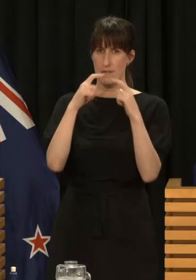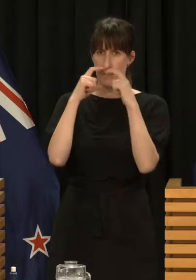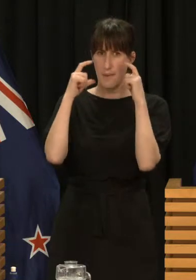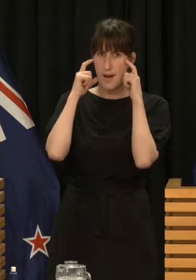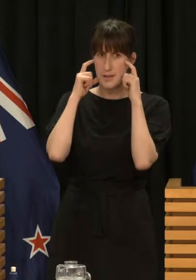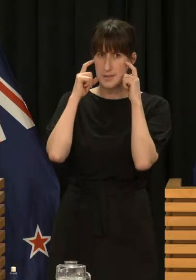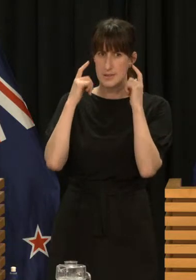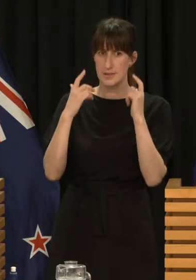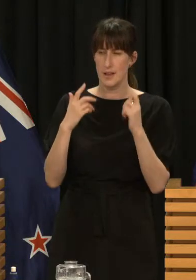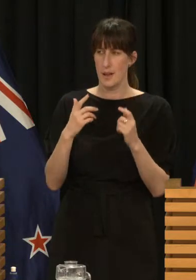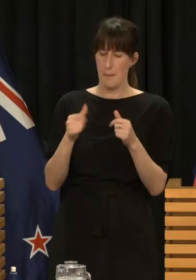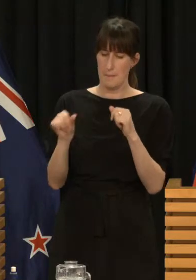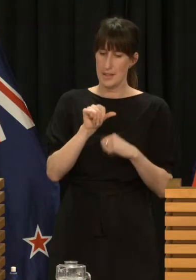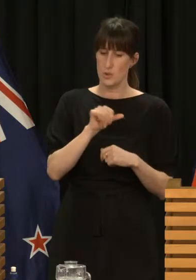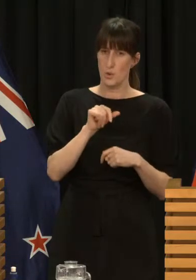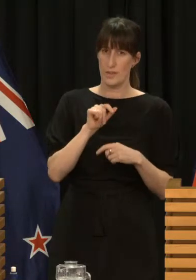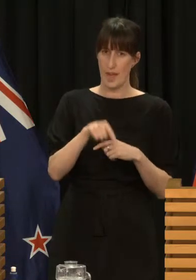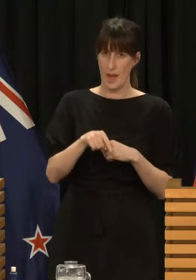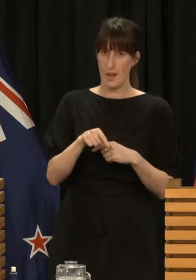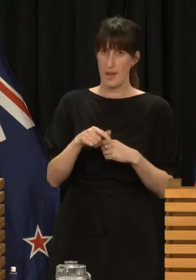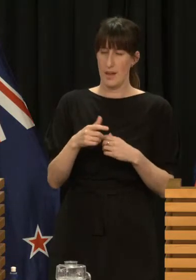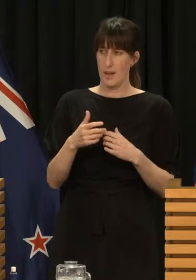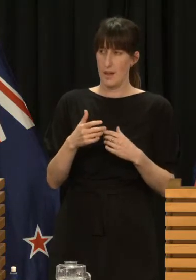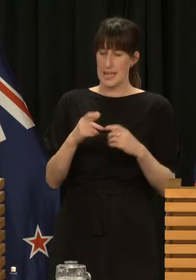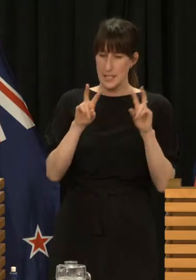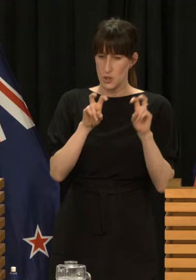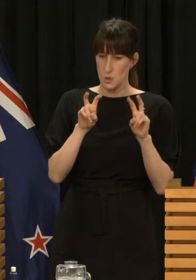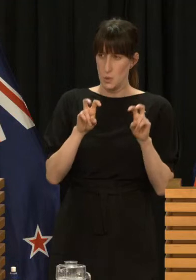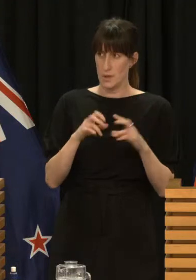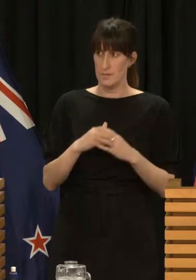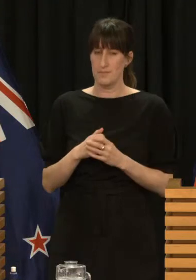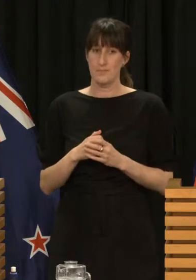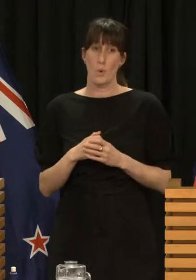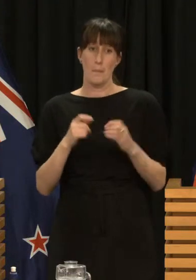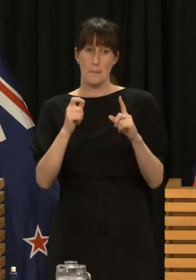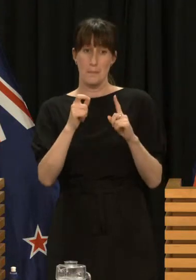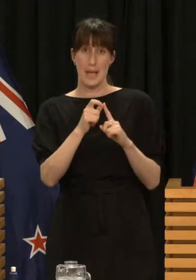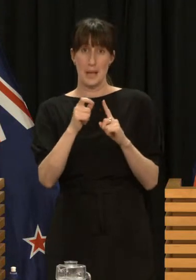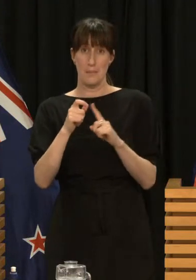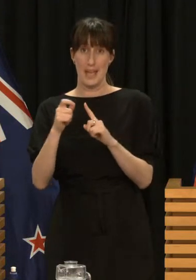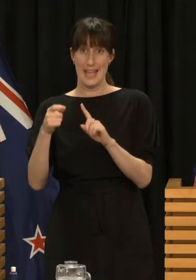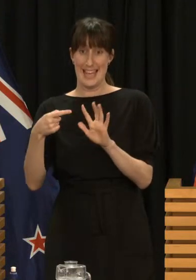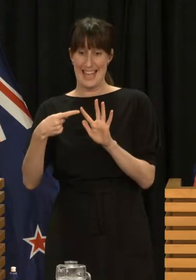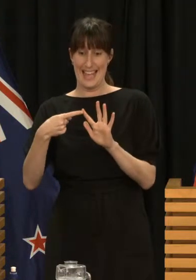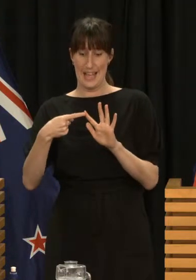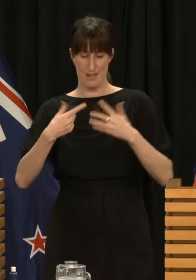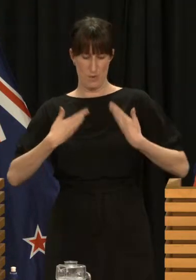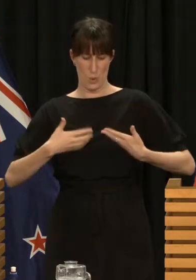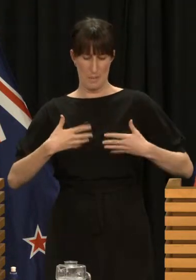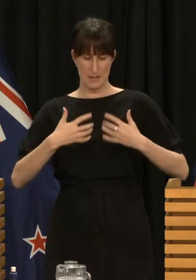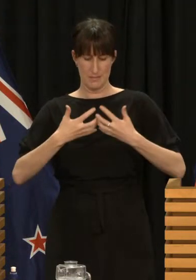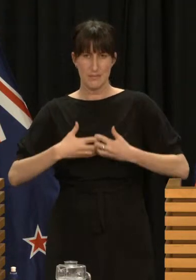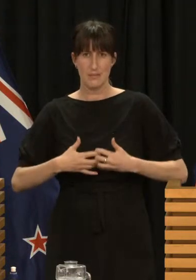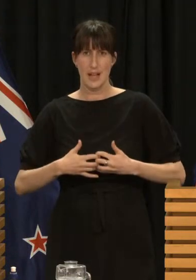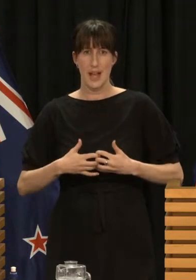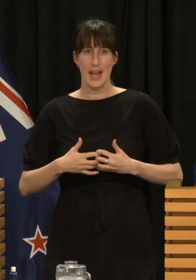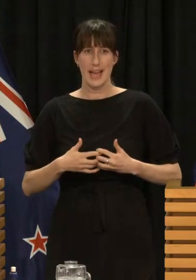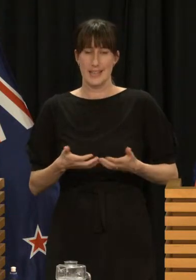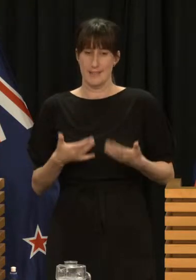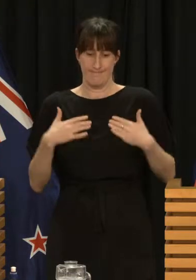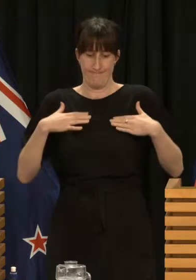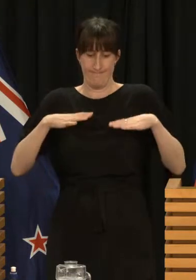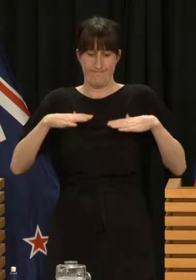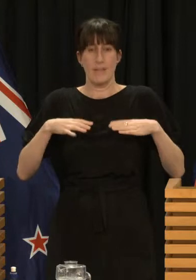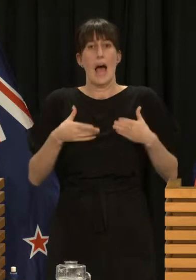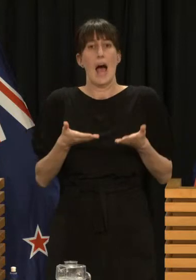Look, ultimately the PPE that's provided is a question for the people who are running those various facilities or their